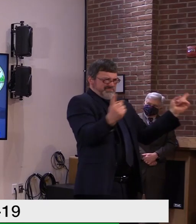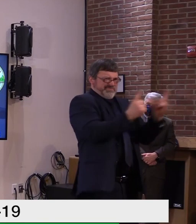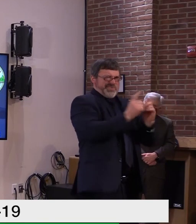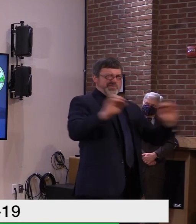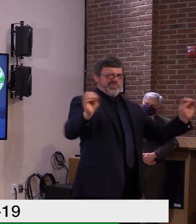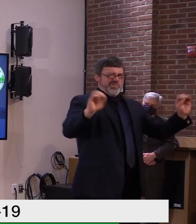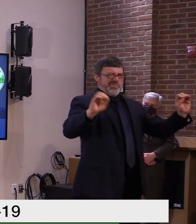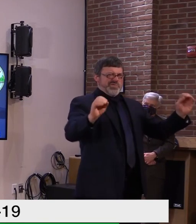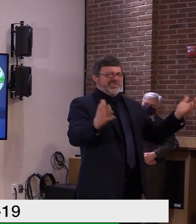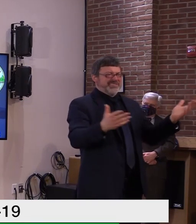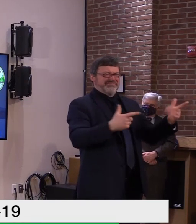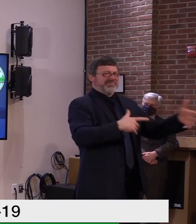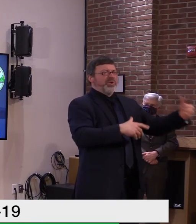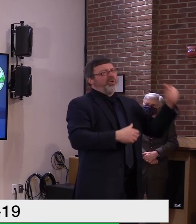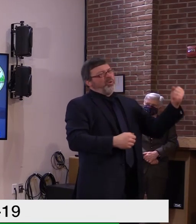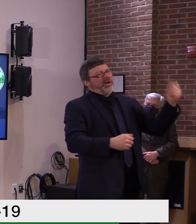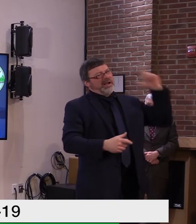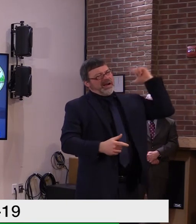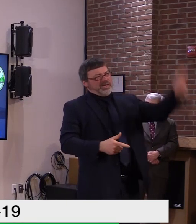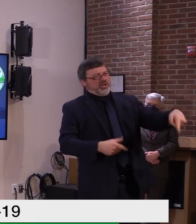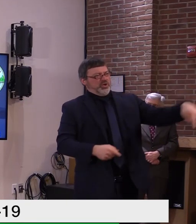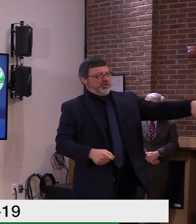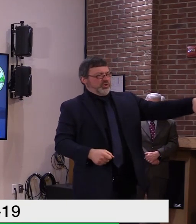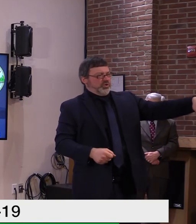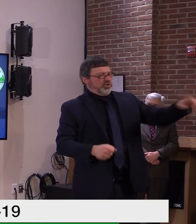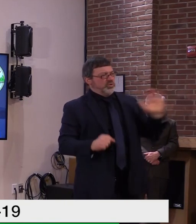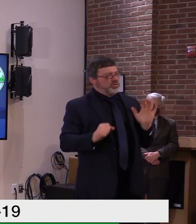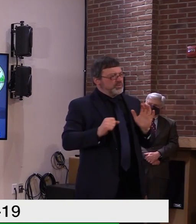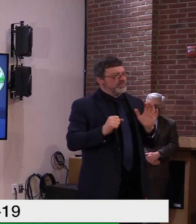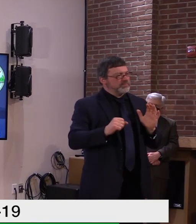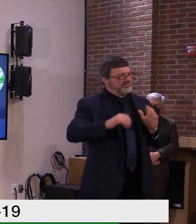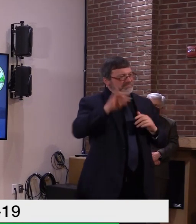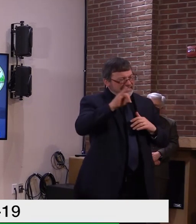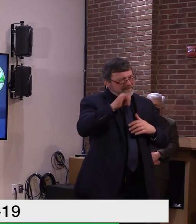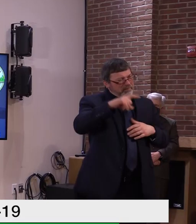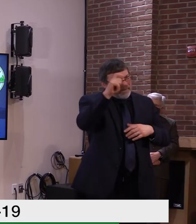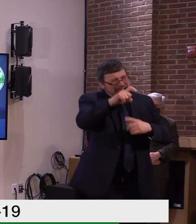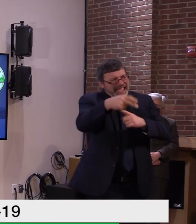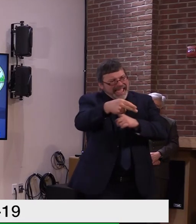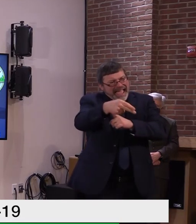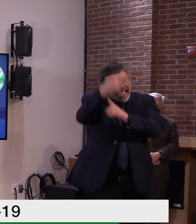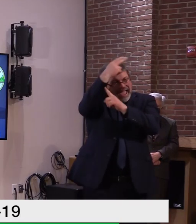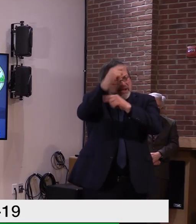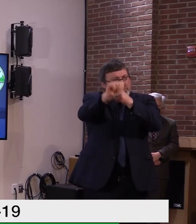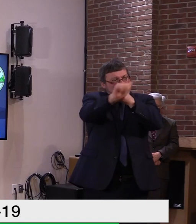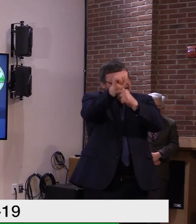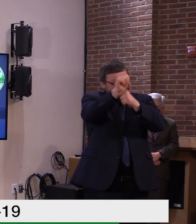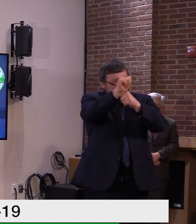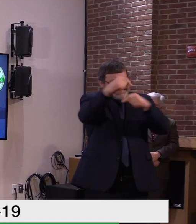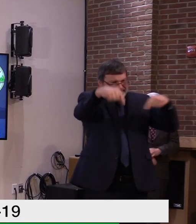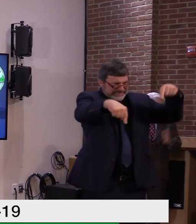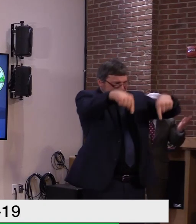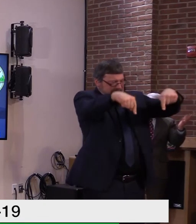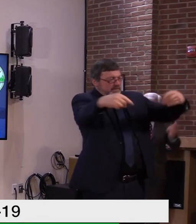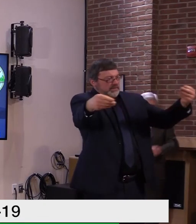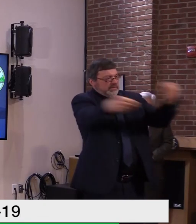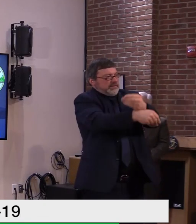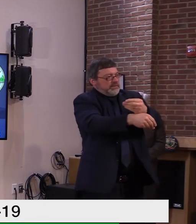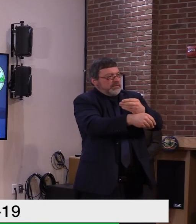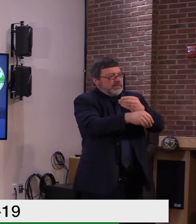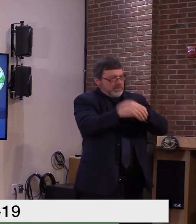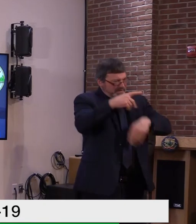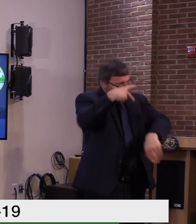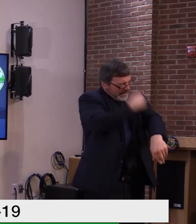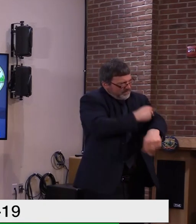with those folks that are at the highest risks of death, we want to make sure they get vaccinated. Secretary